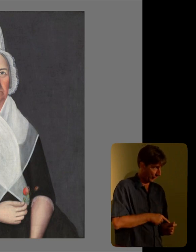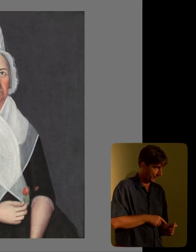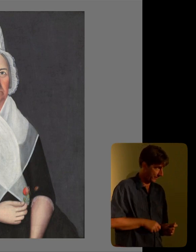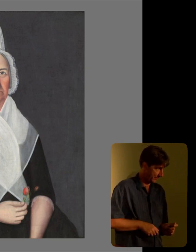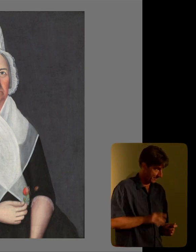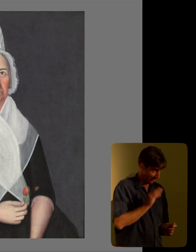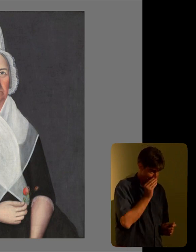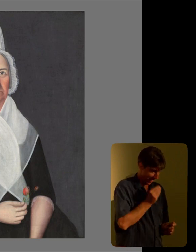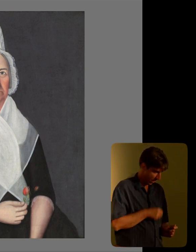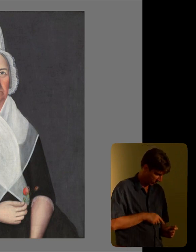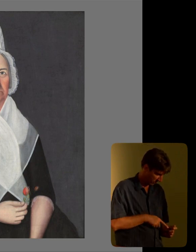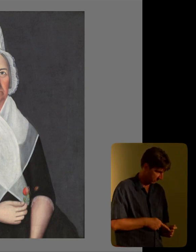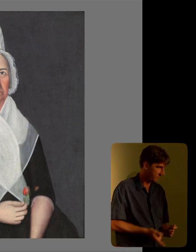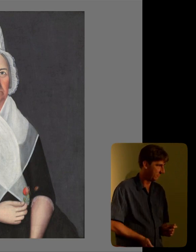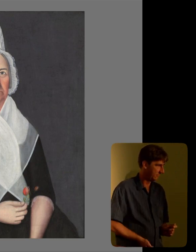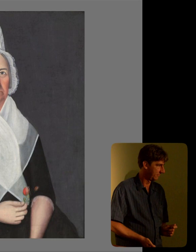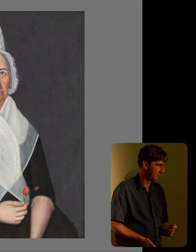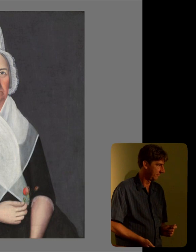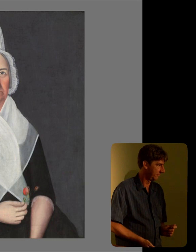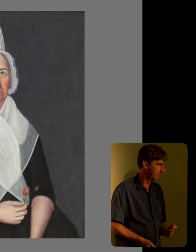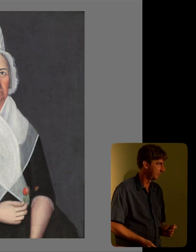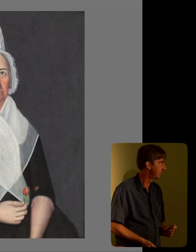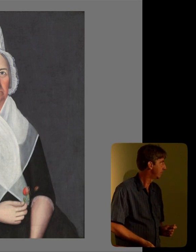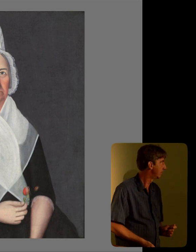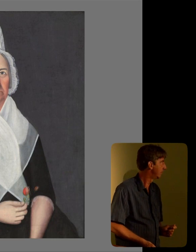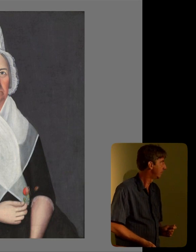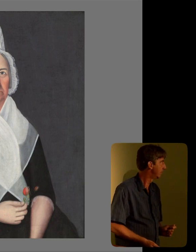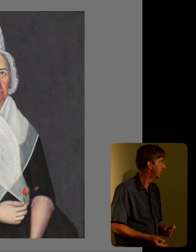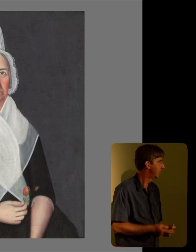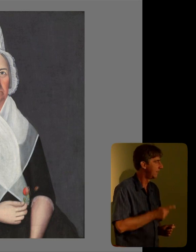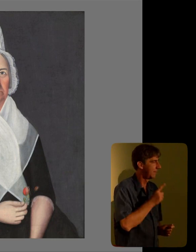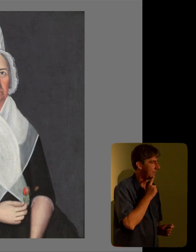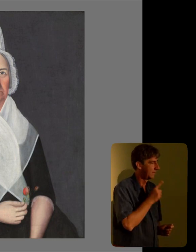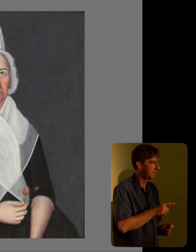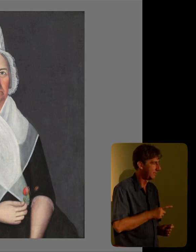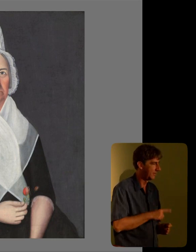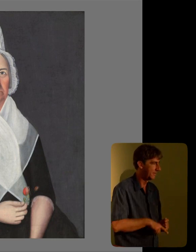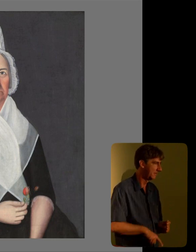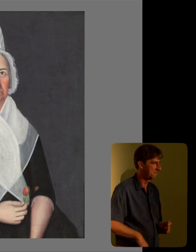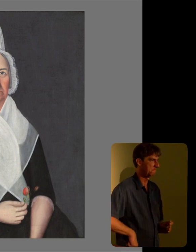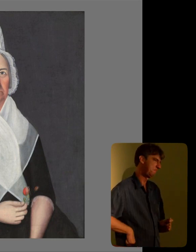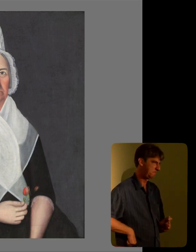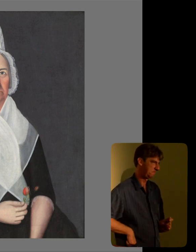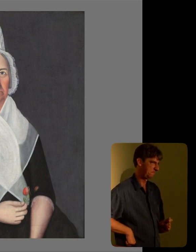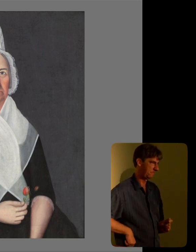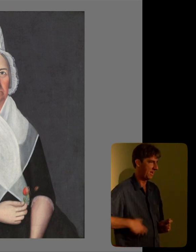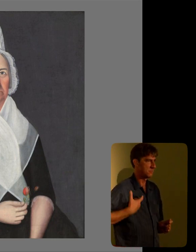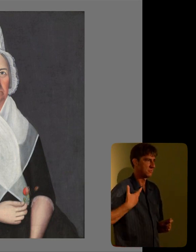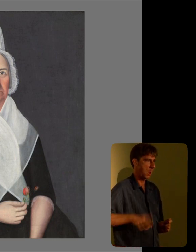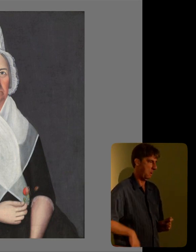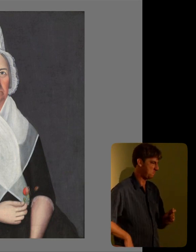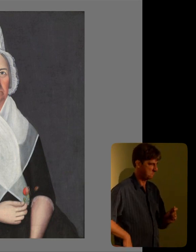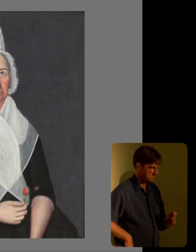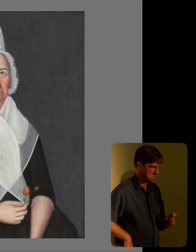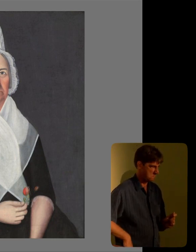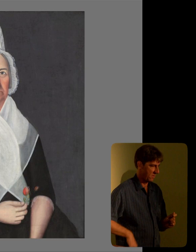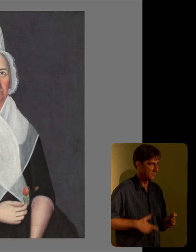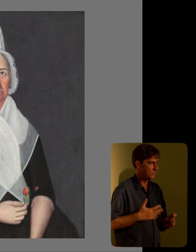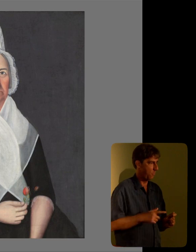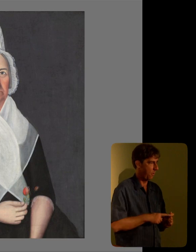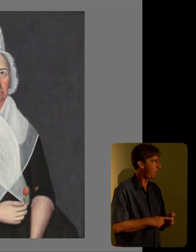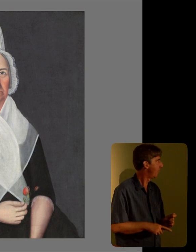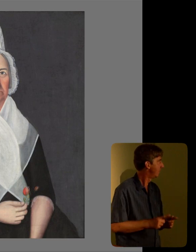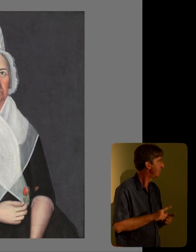gosh, you can almost imagine her protesting having to hold it because it was just too pretty. I don't know. But the